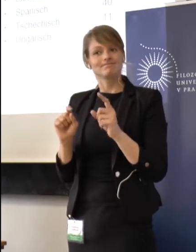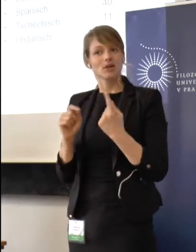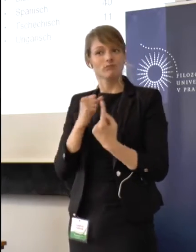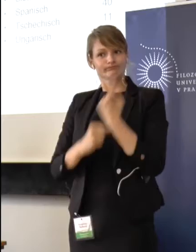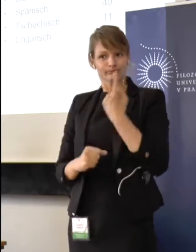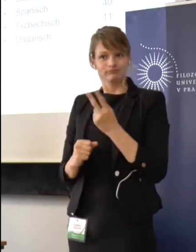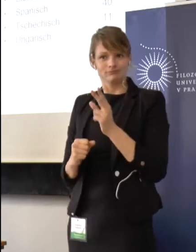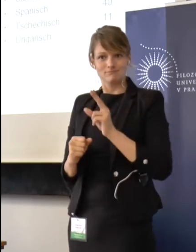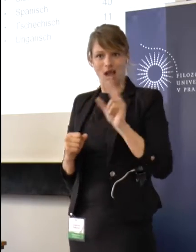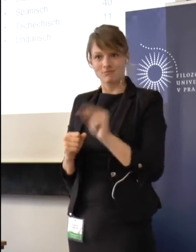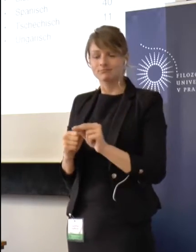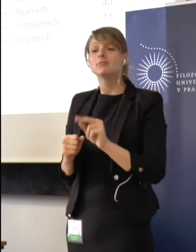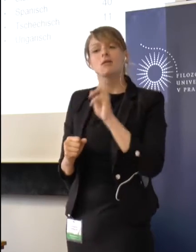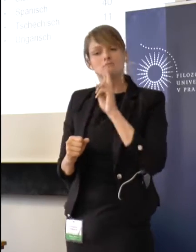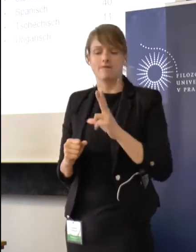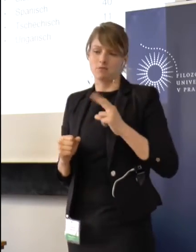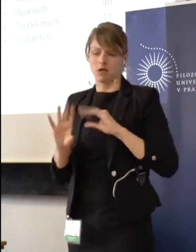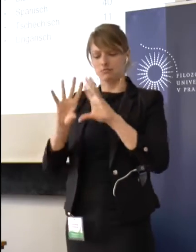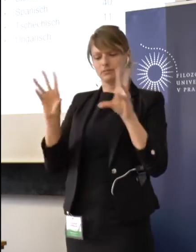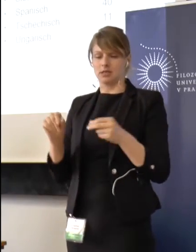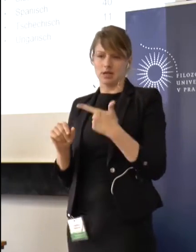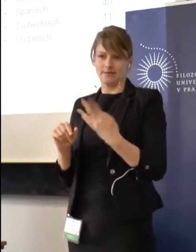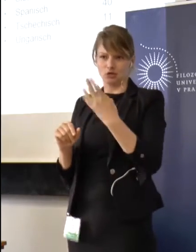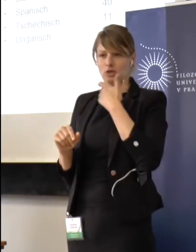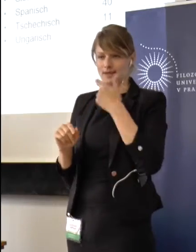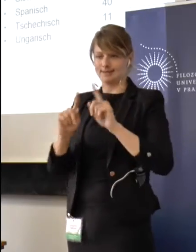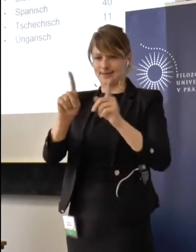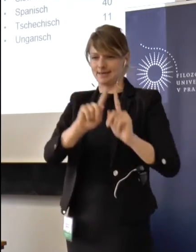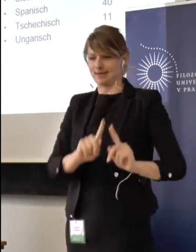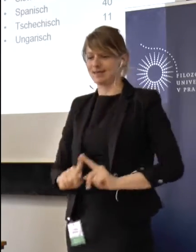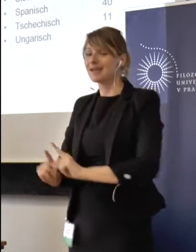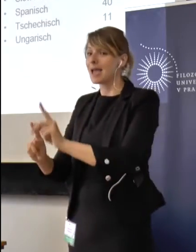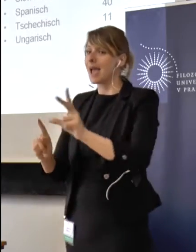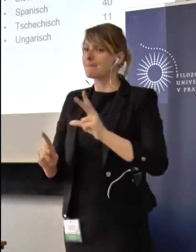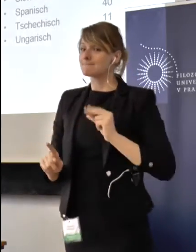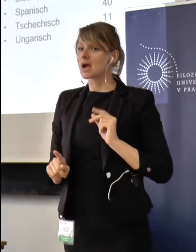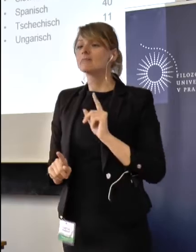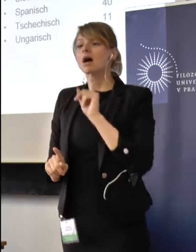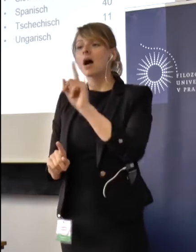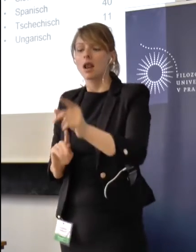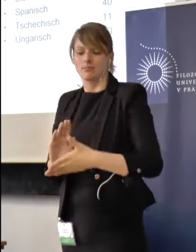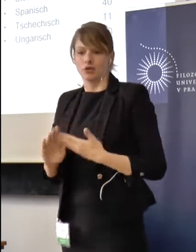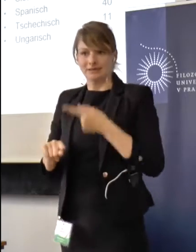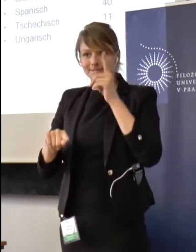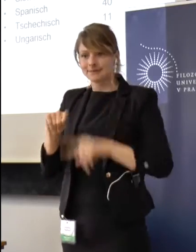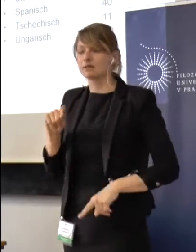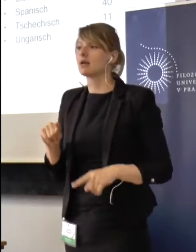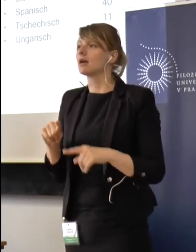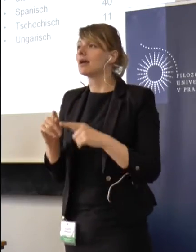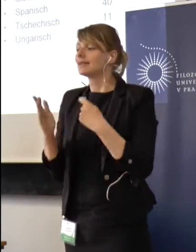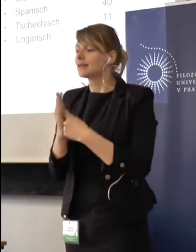the private and for the home and so for the tent or whatever, wherever you live in, but no, these are official languages because they